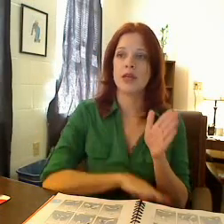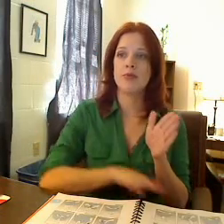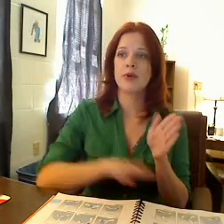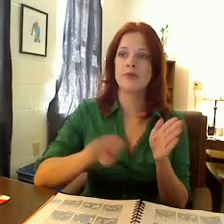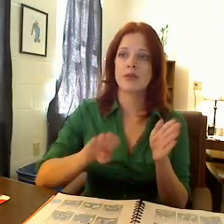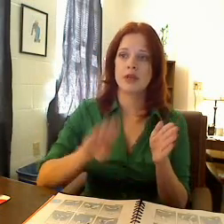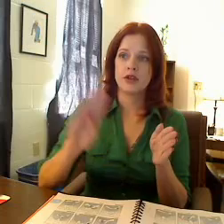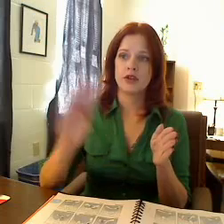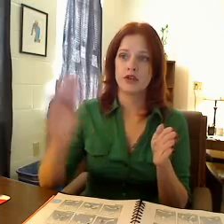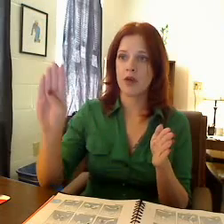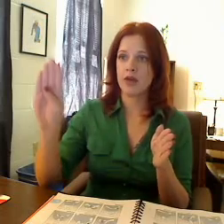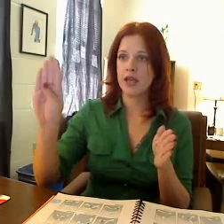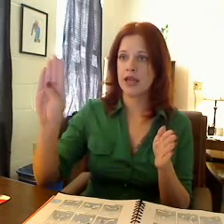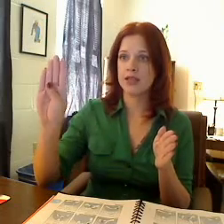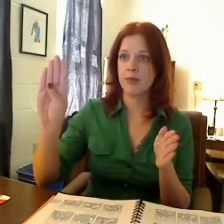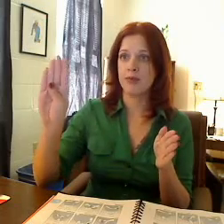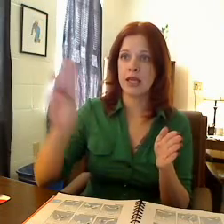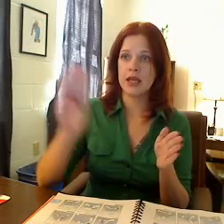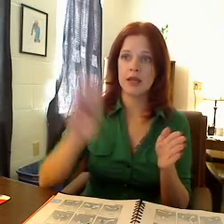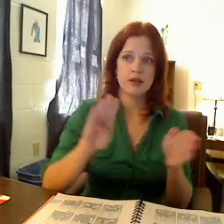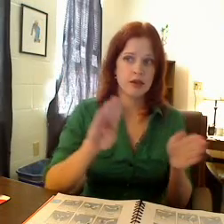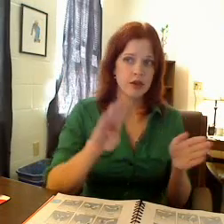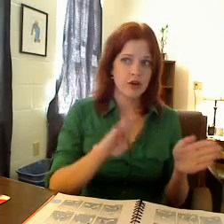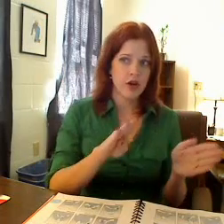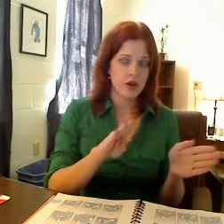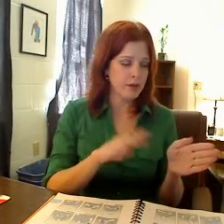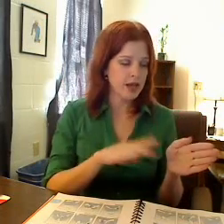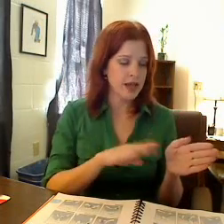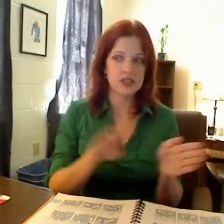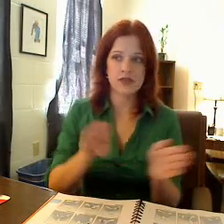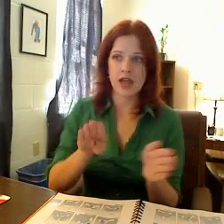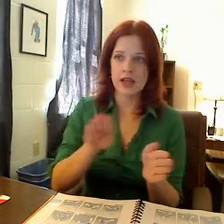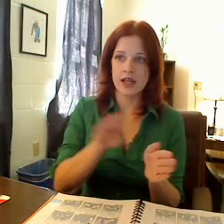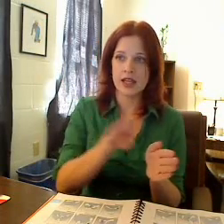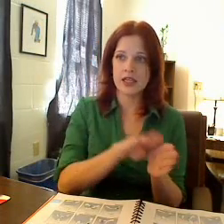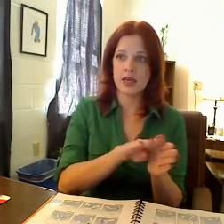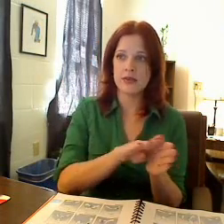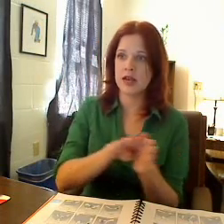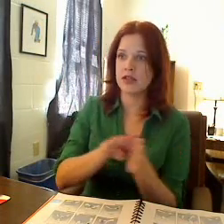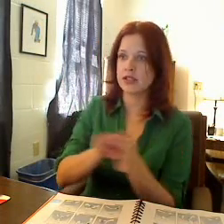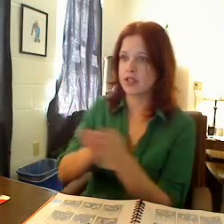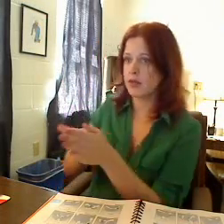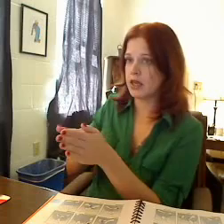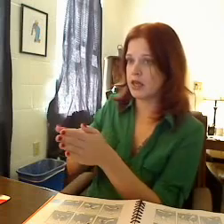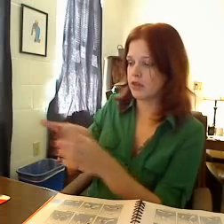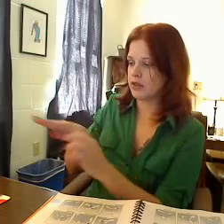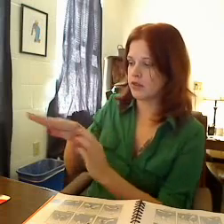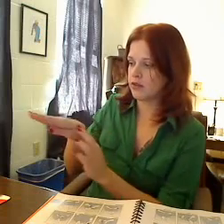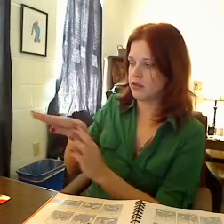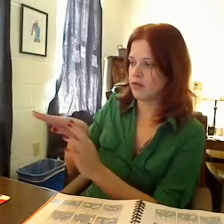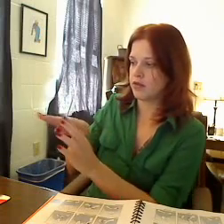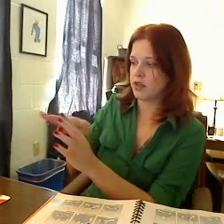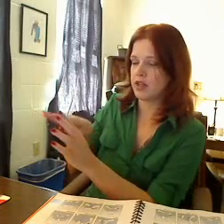Cheap, your dominant hand is a B, your non-dominant hand is flat, and as it comes down, it's going to be the